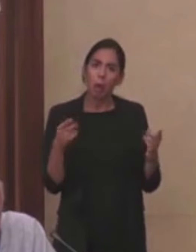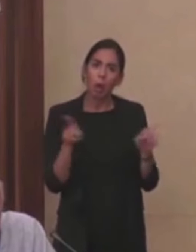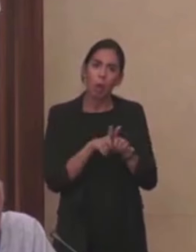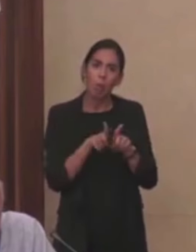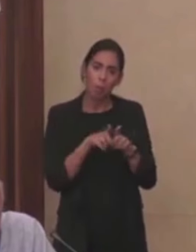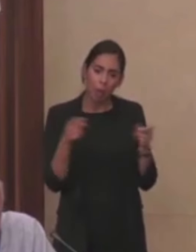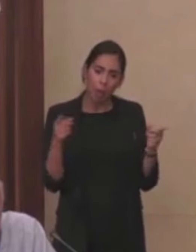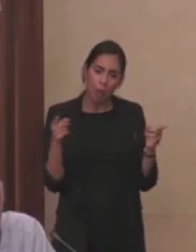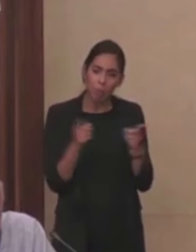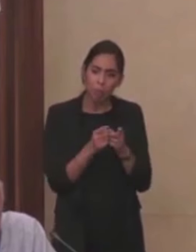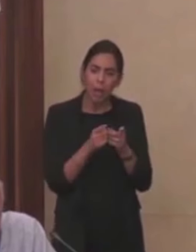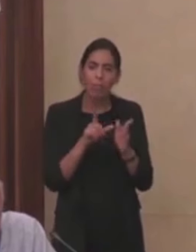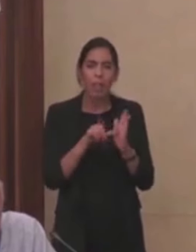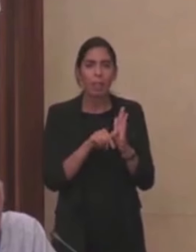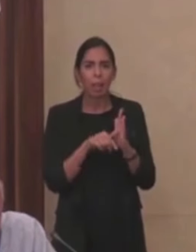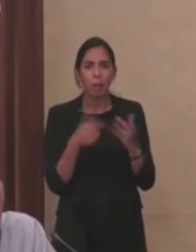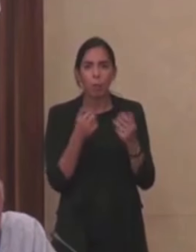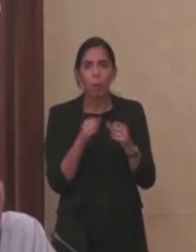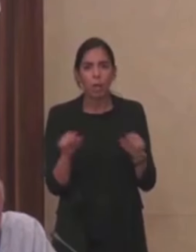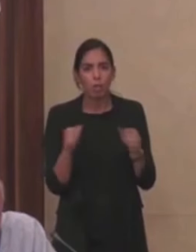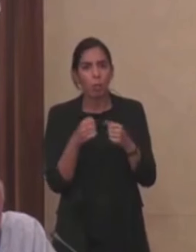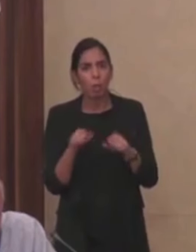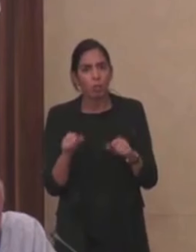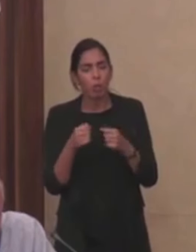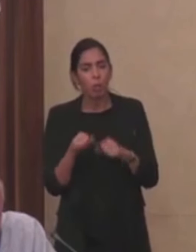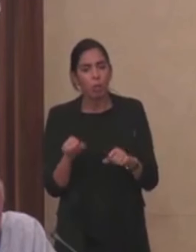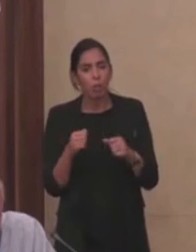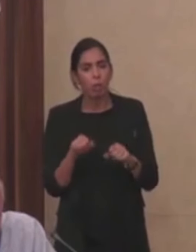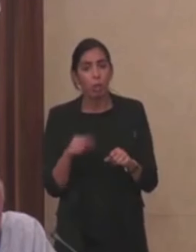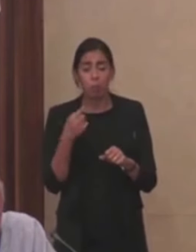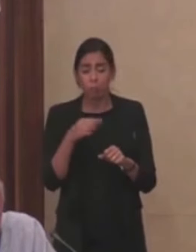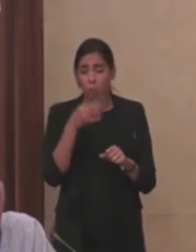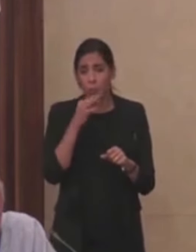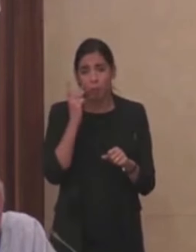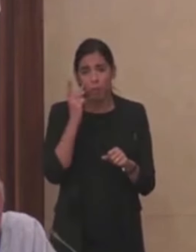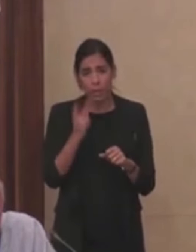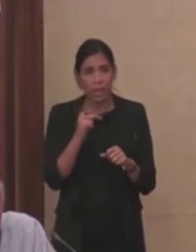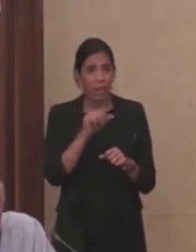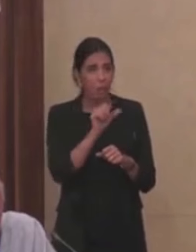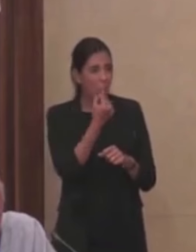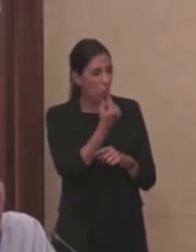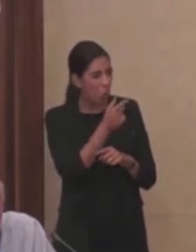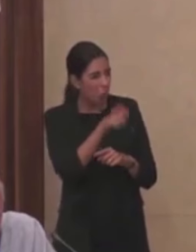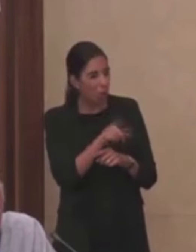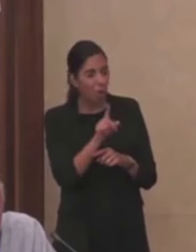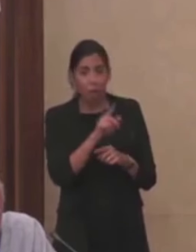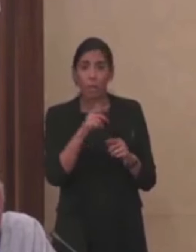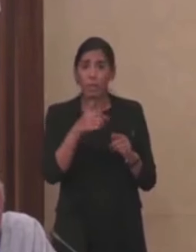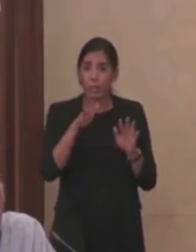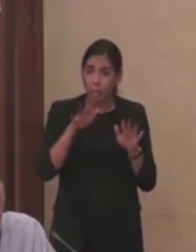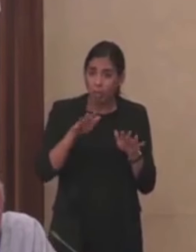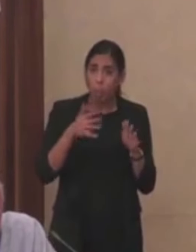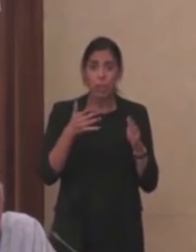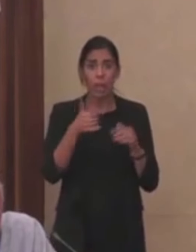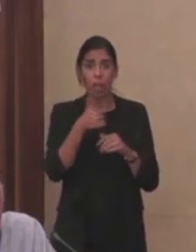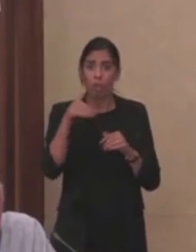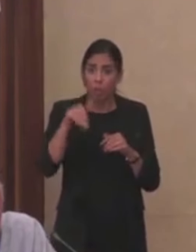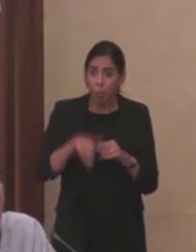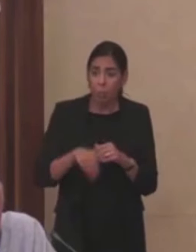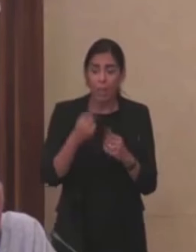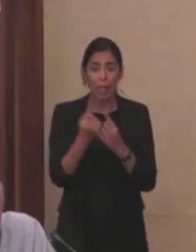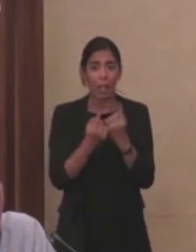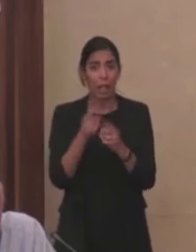shortens the evolution of the disease. And we may witness these kind